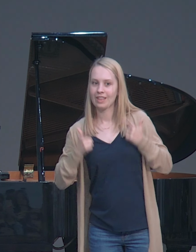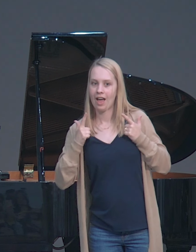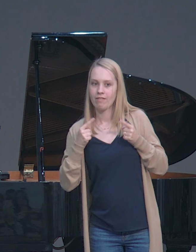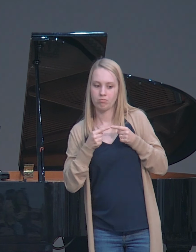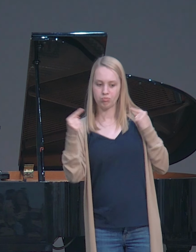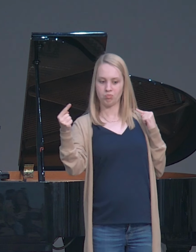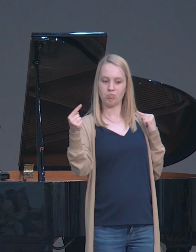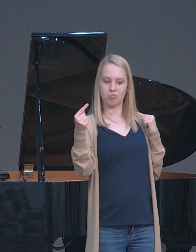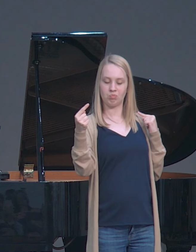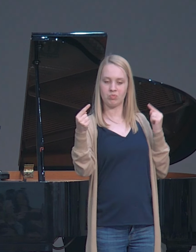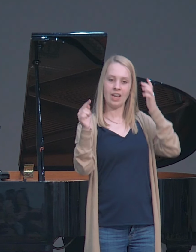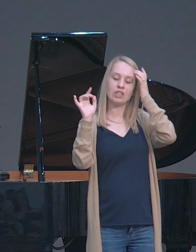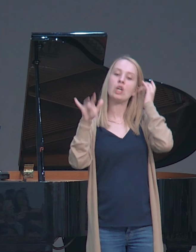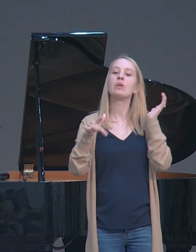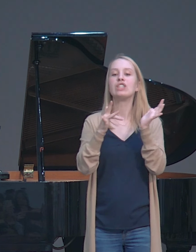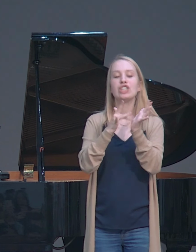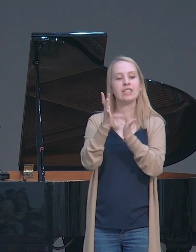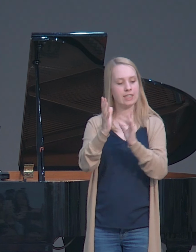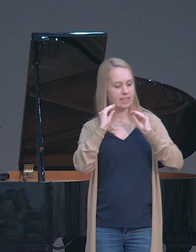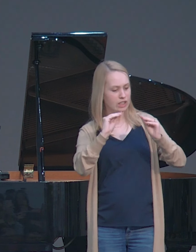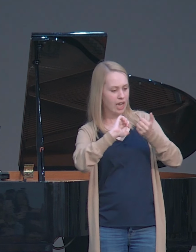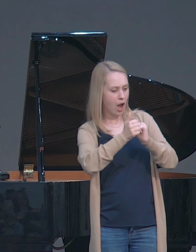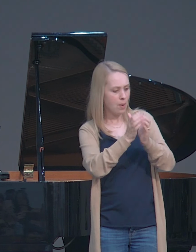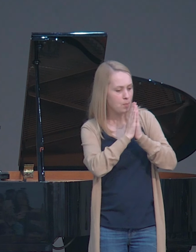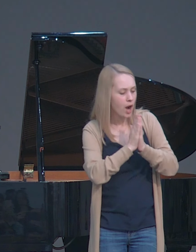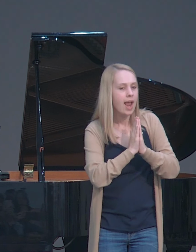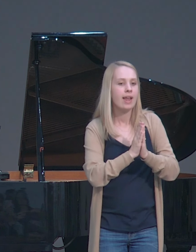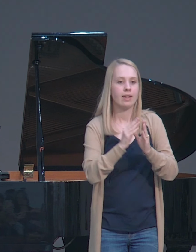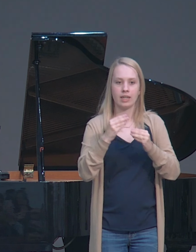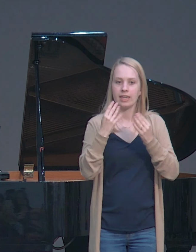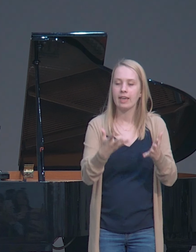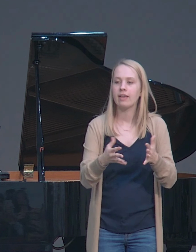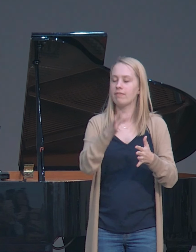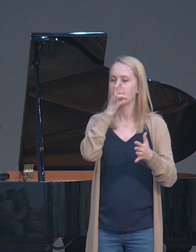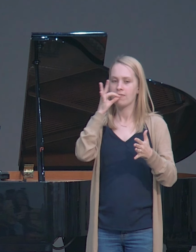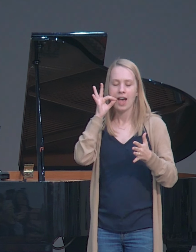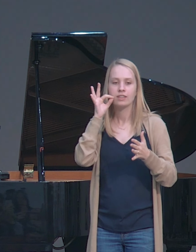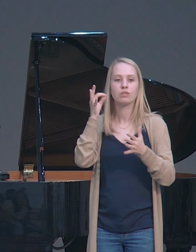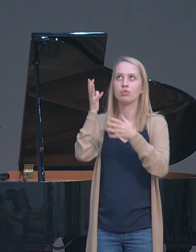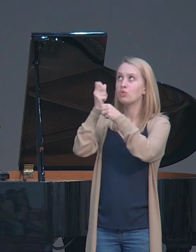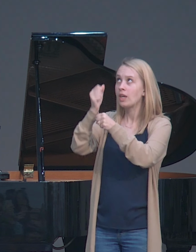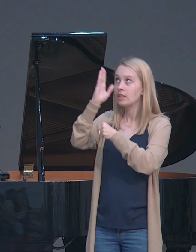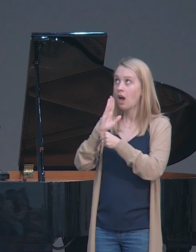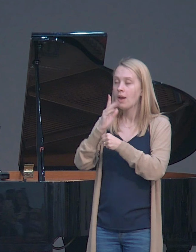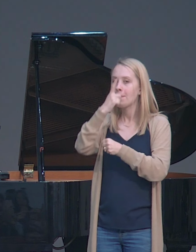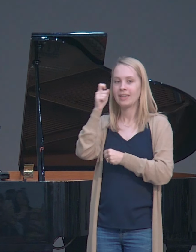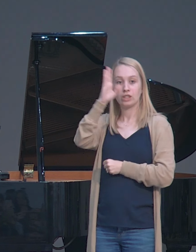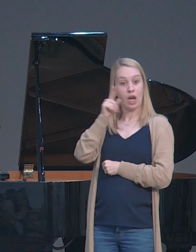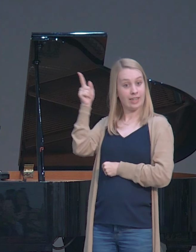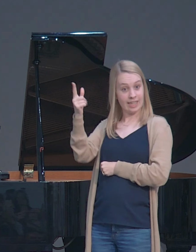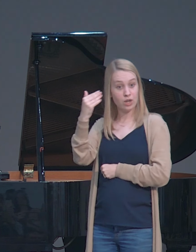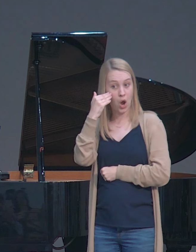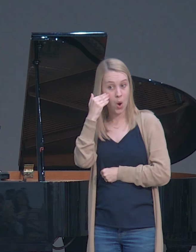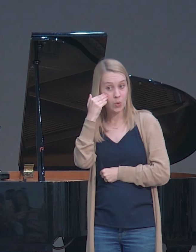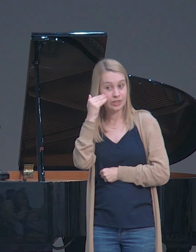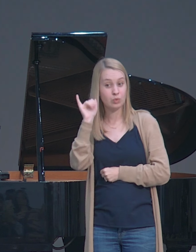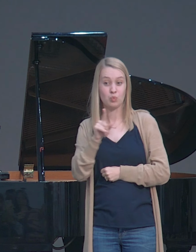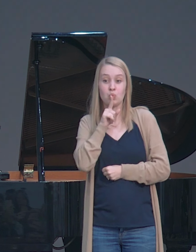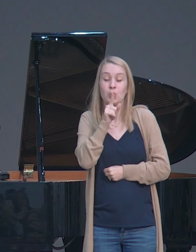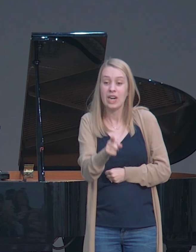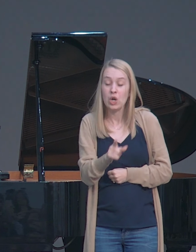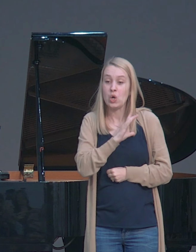pray, how to give, how to fast, how to trust in God, because God knows that this kind of genuine